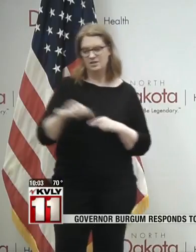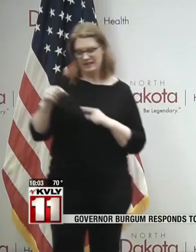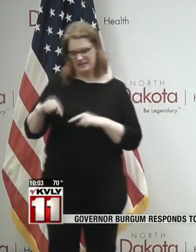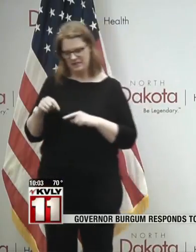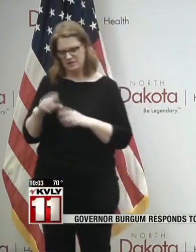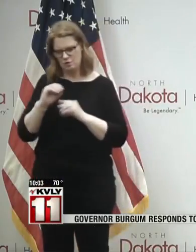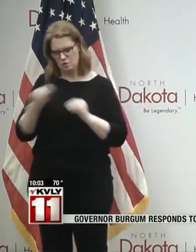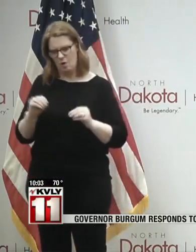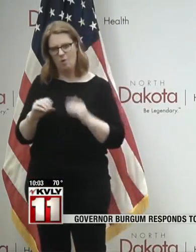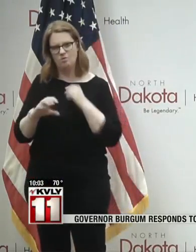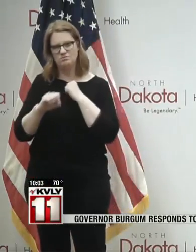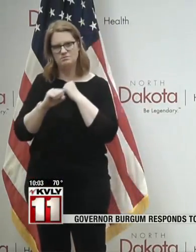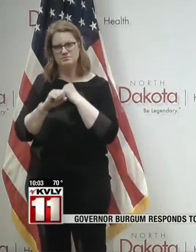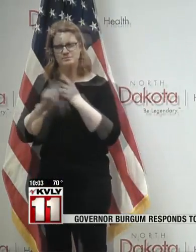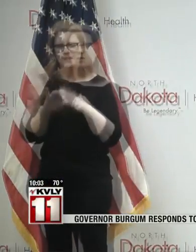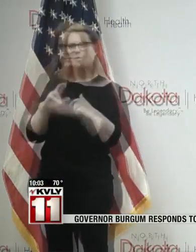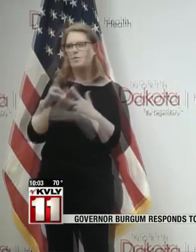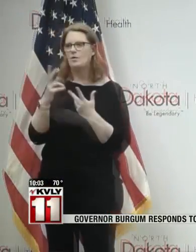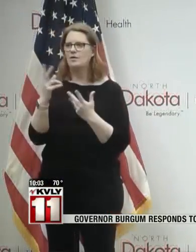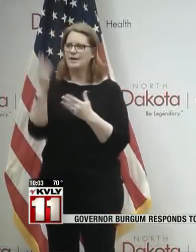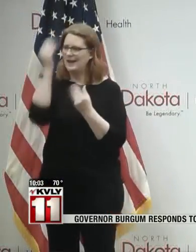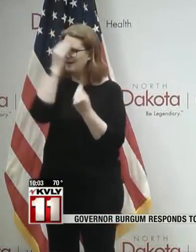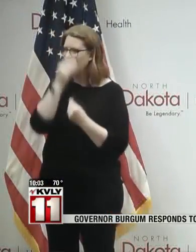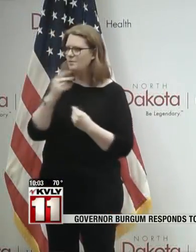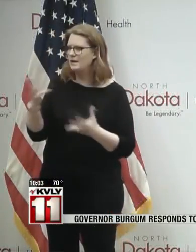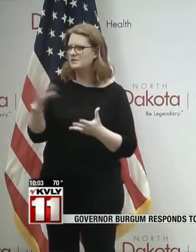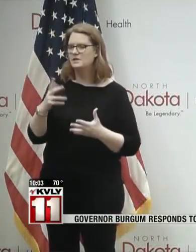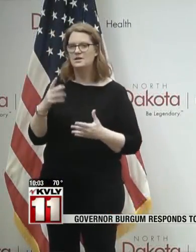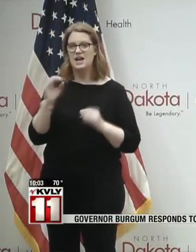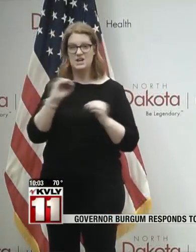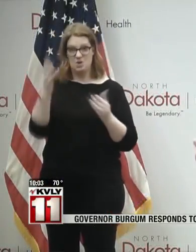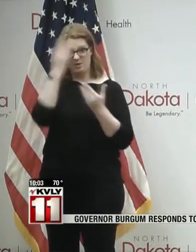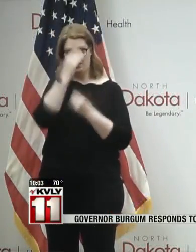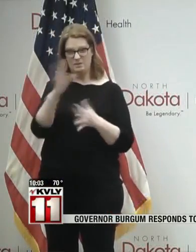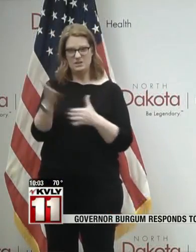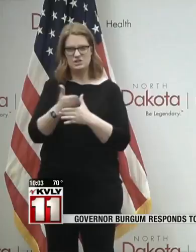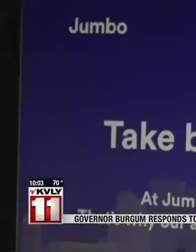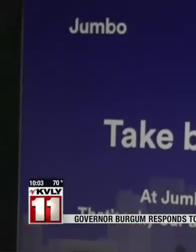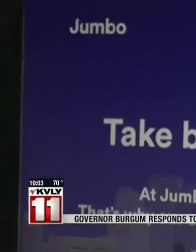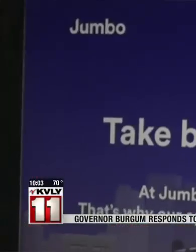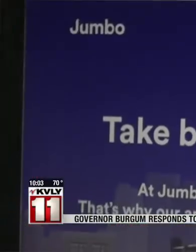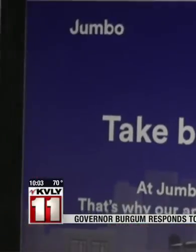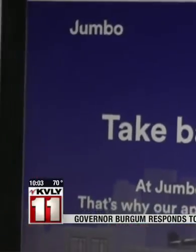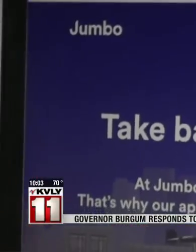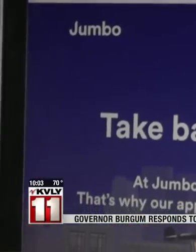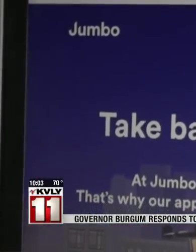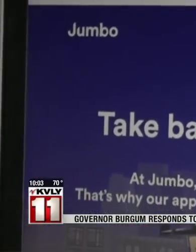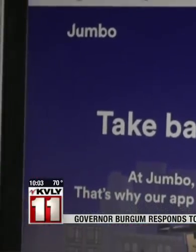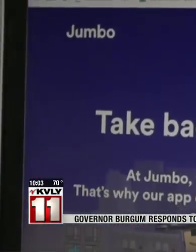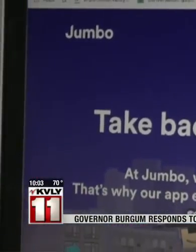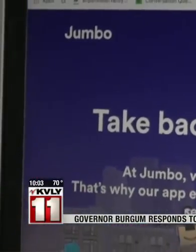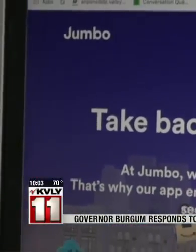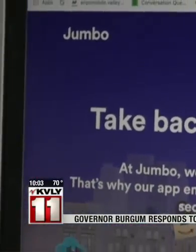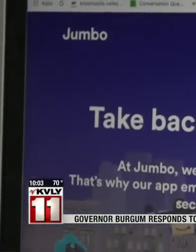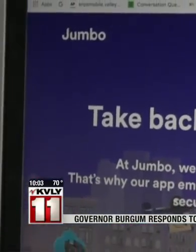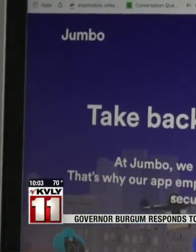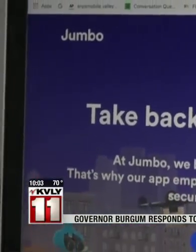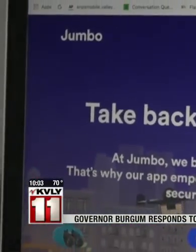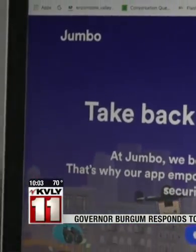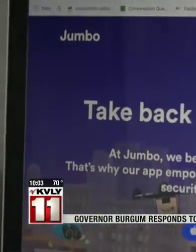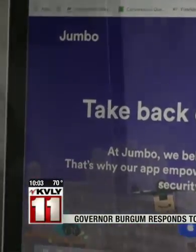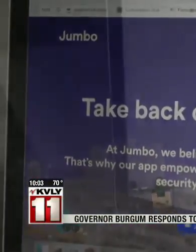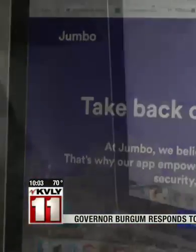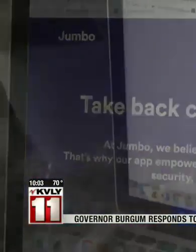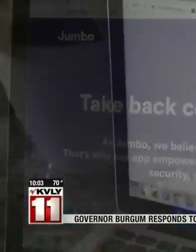commercial benefit, no data to sell, and has no data to share is the one that's being scrutinized. The blowback came from privacy app developer